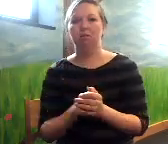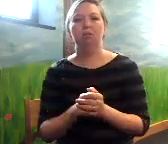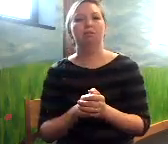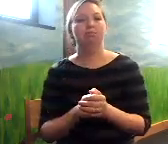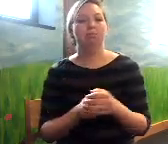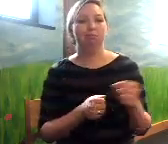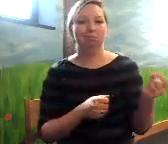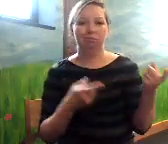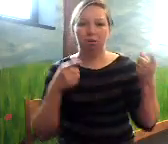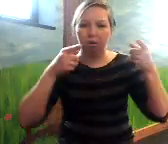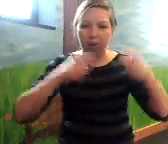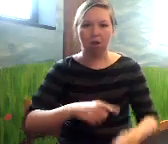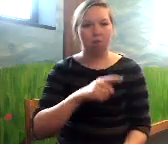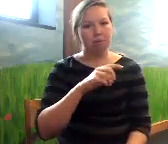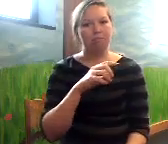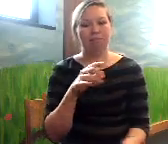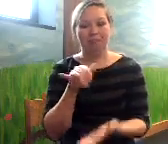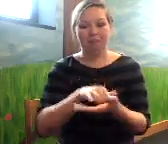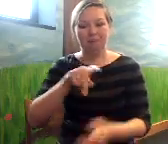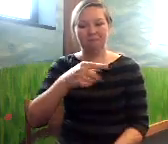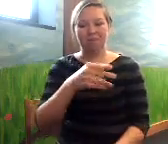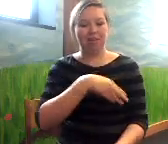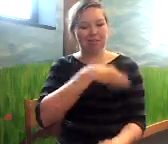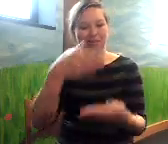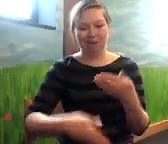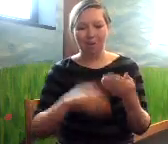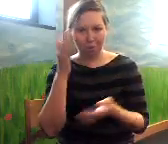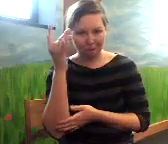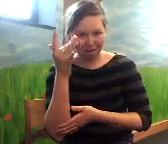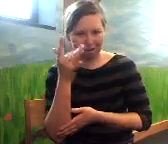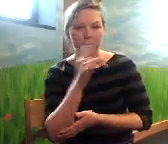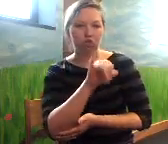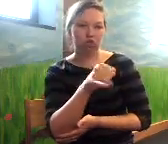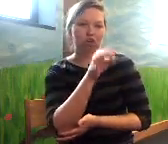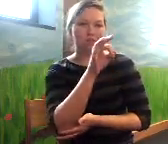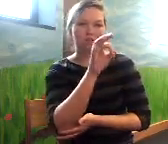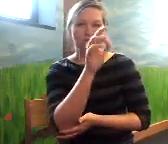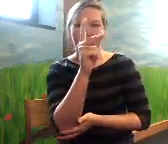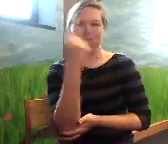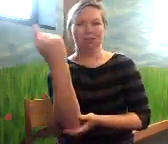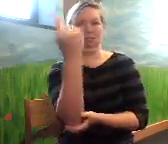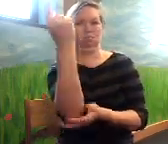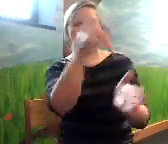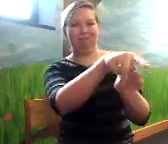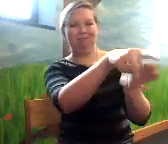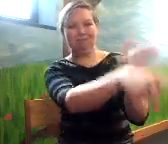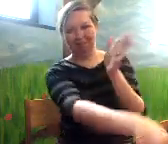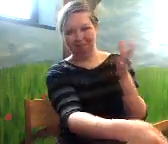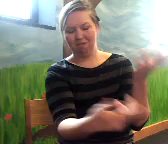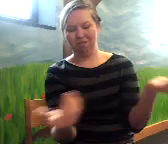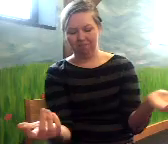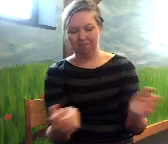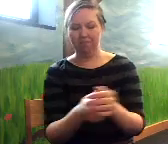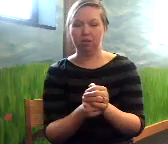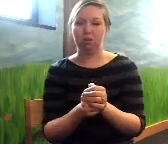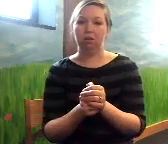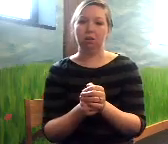So phase 4 begins with the election, or the assumption of office by Lyndon